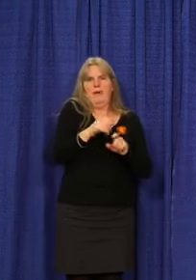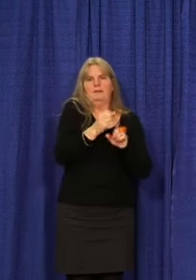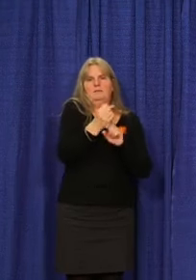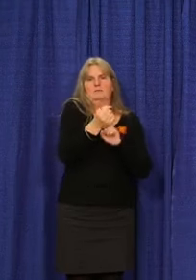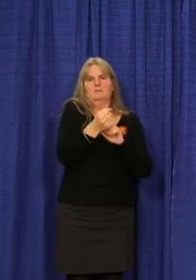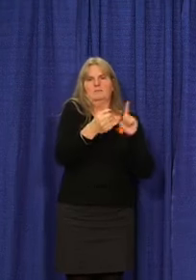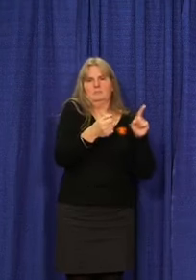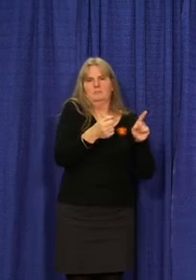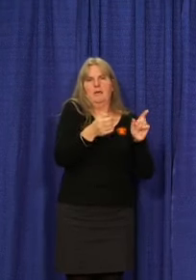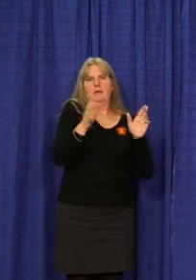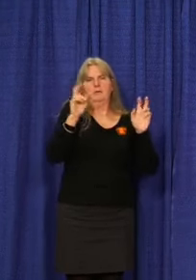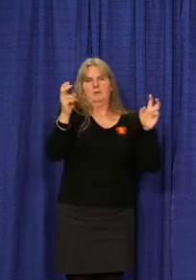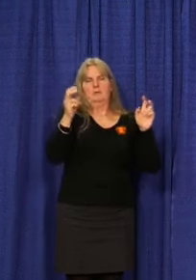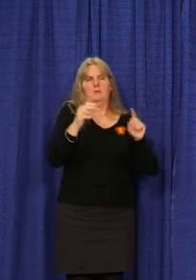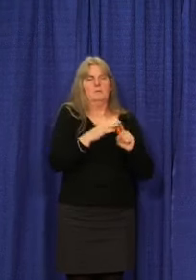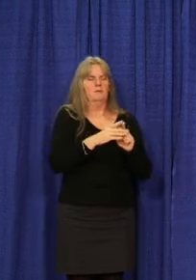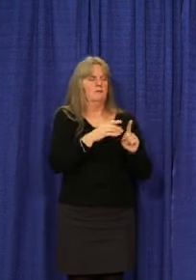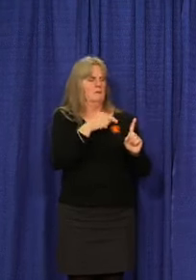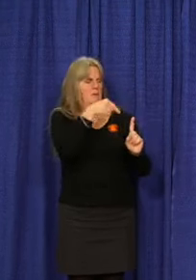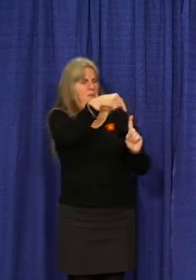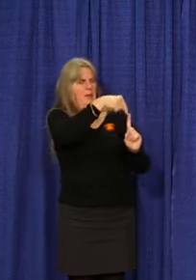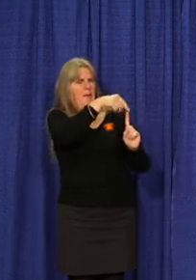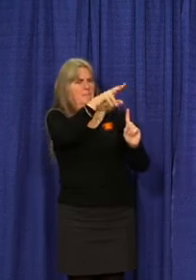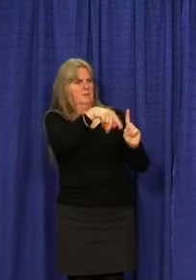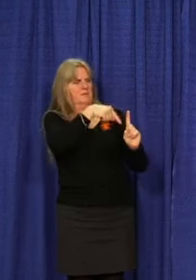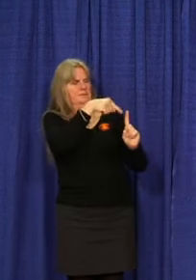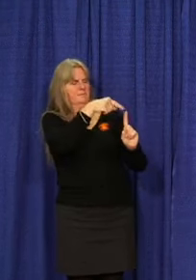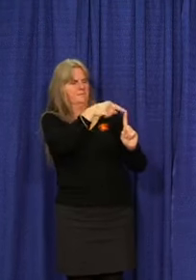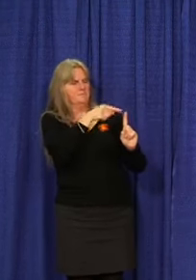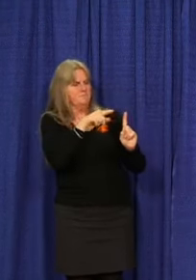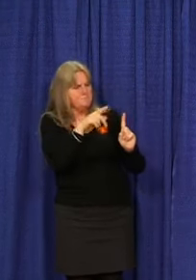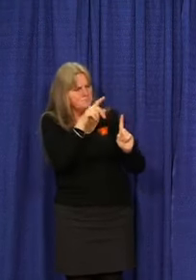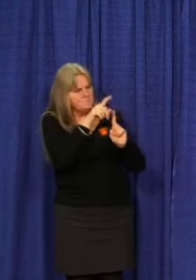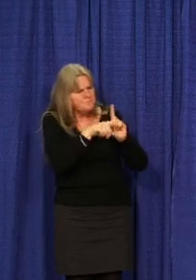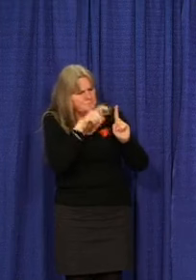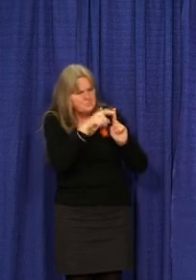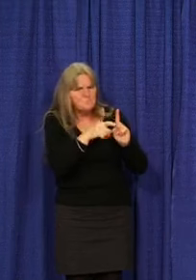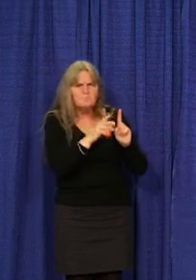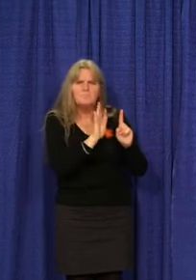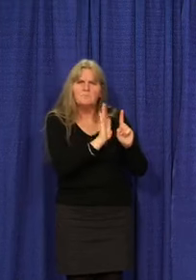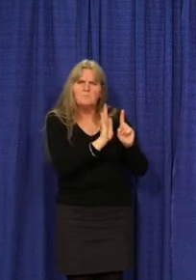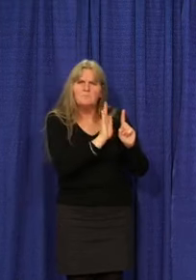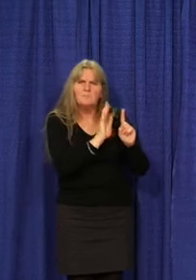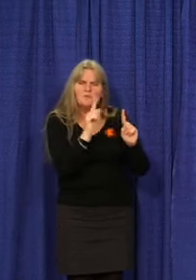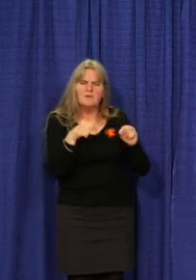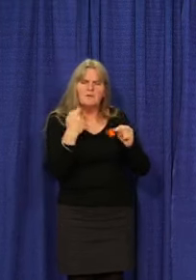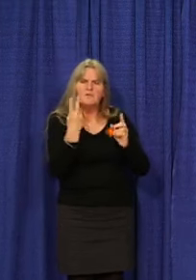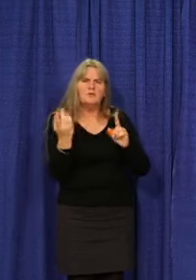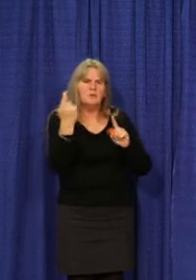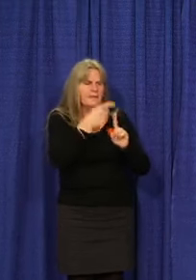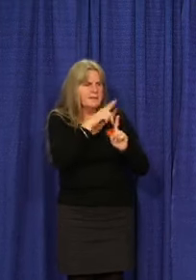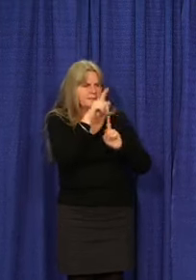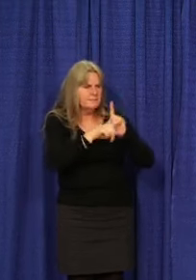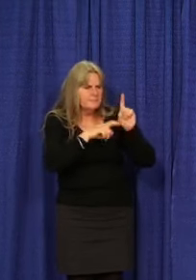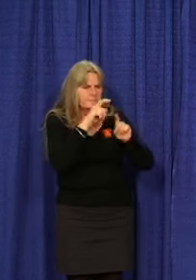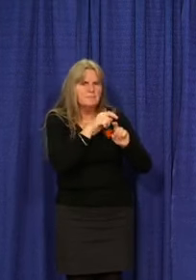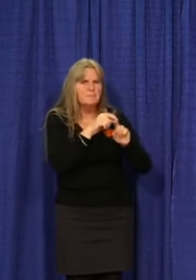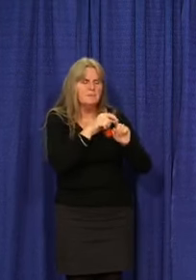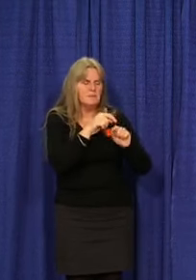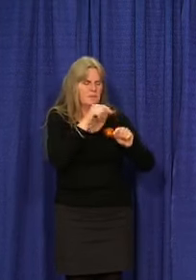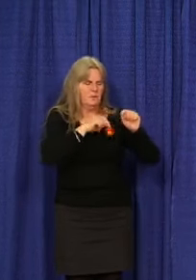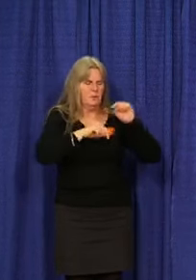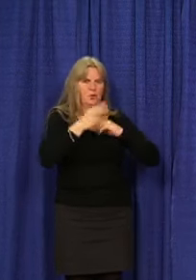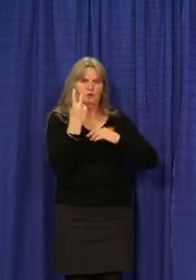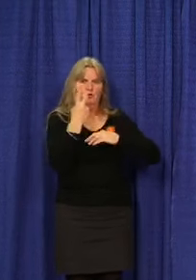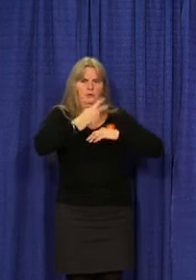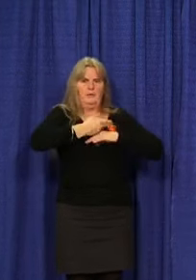category. So it's who were you? Tell us about your last few days. We go back to 2